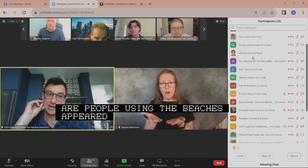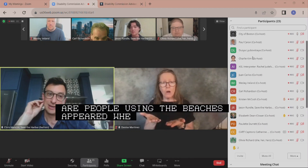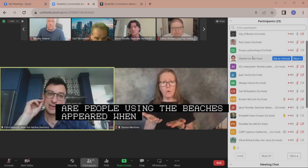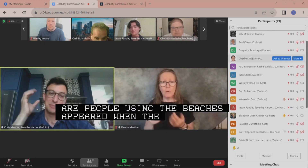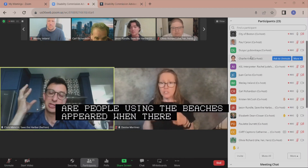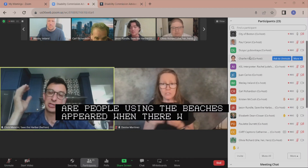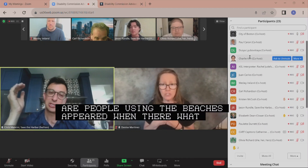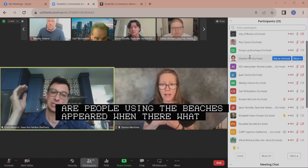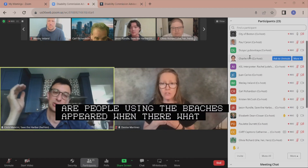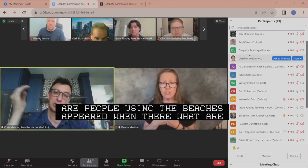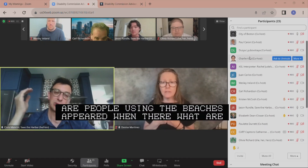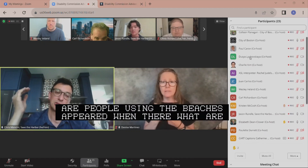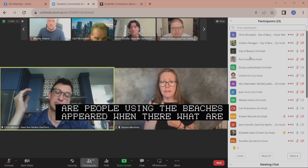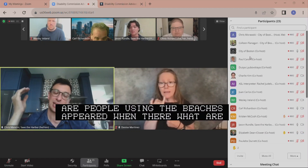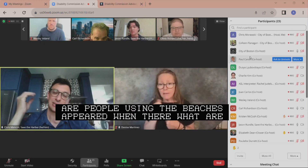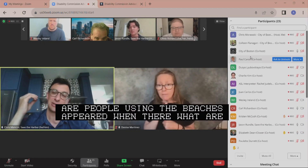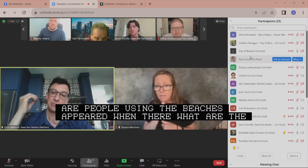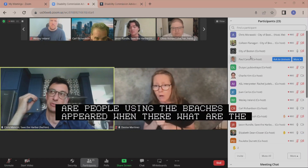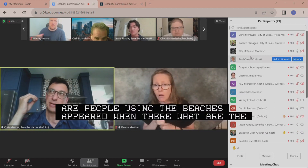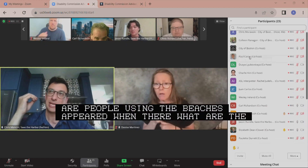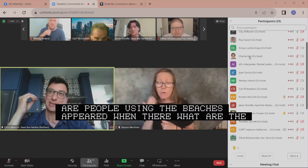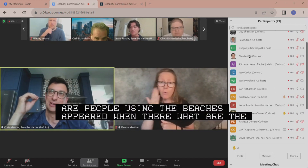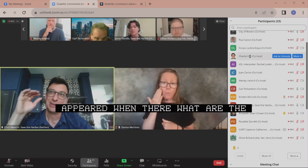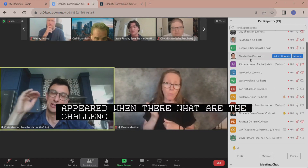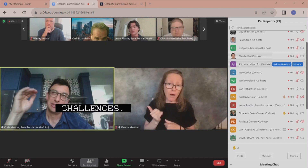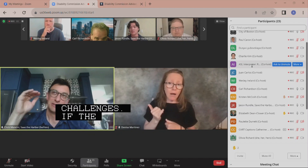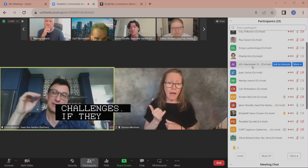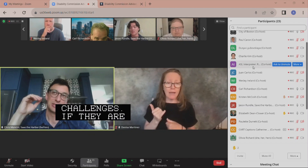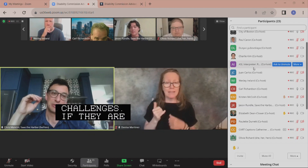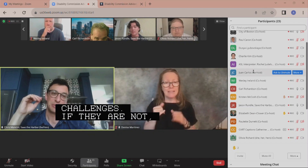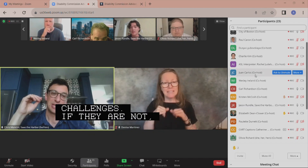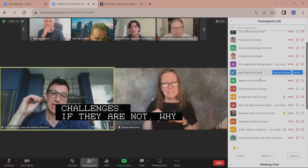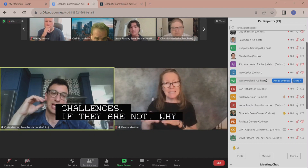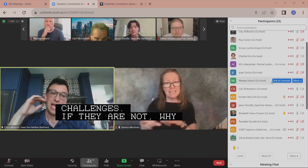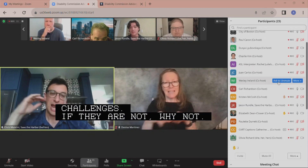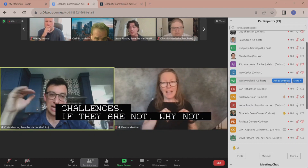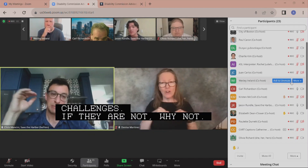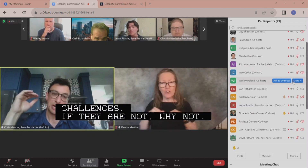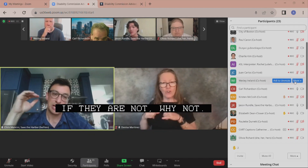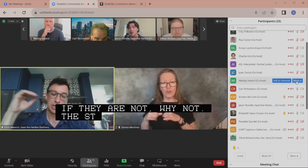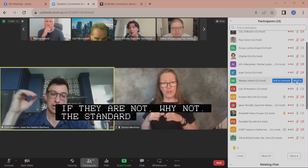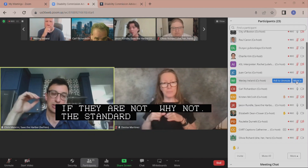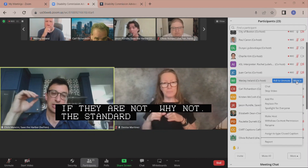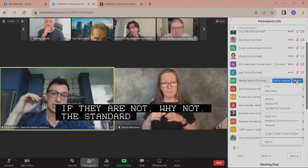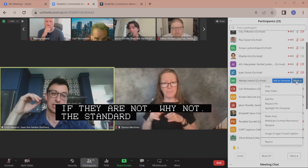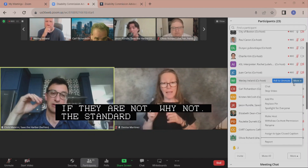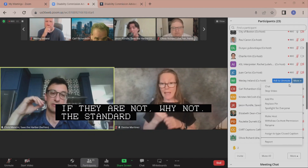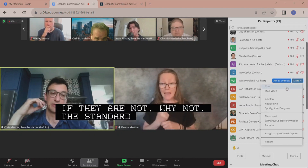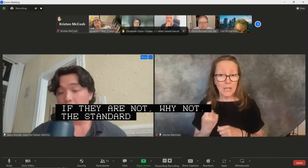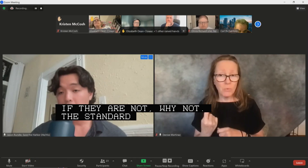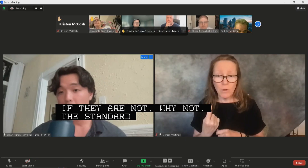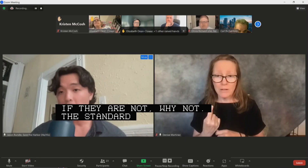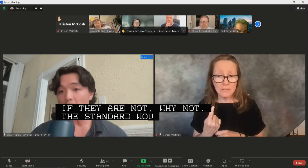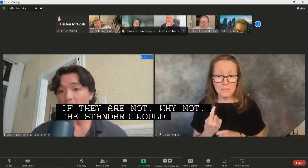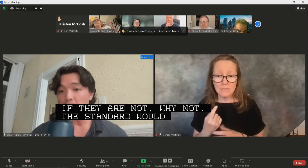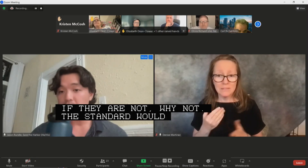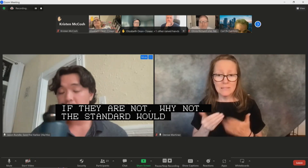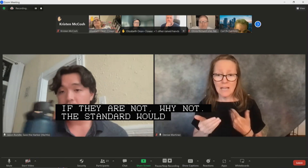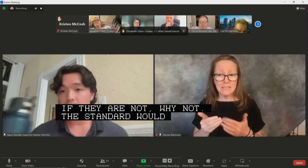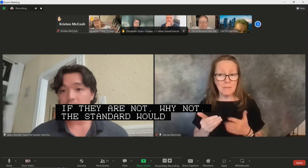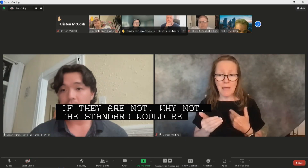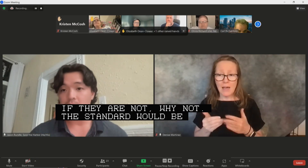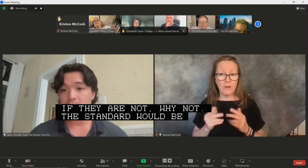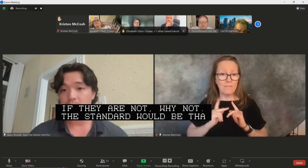why not? I mean, the standard would be, the vision would be that anybody, regardless of physical